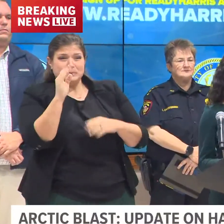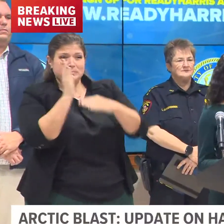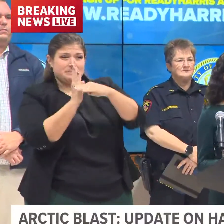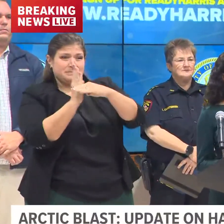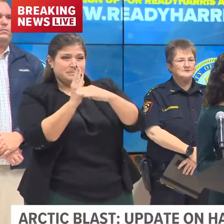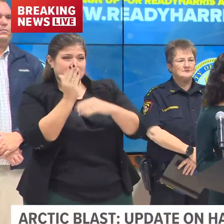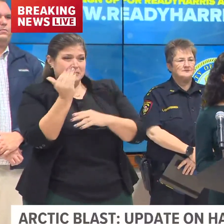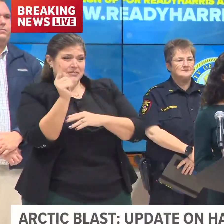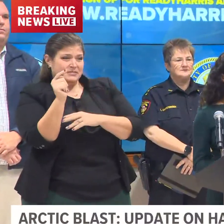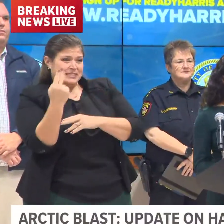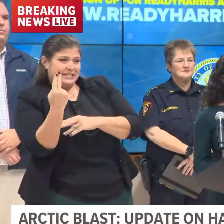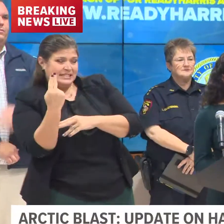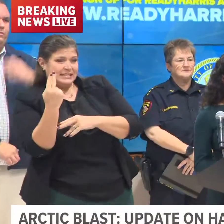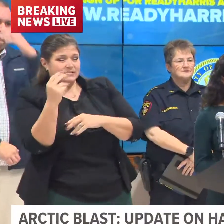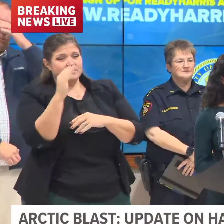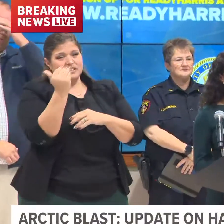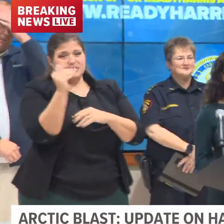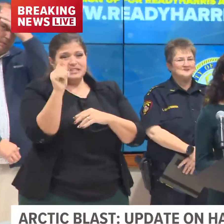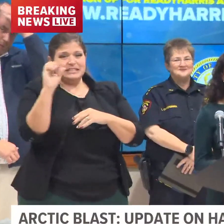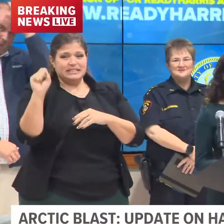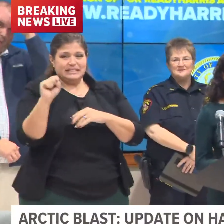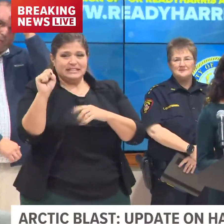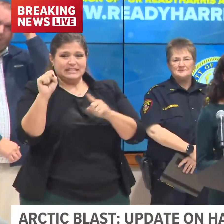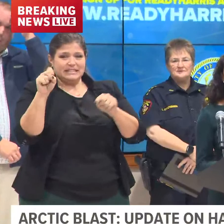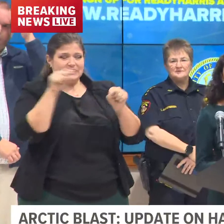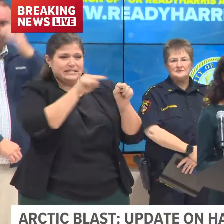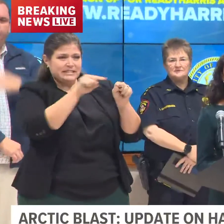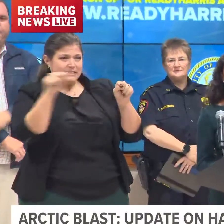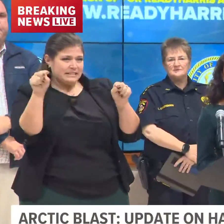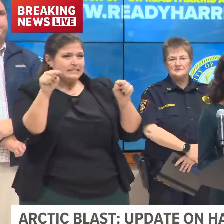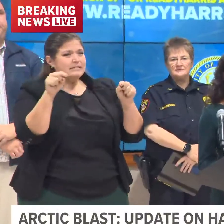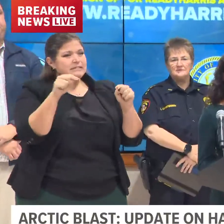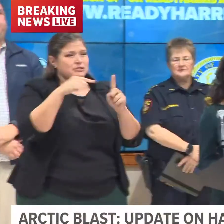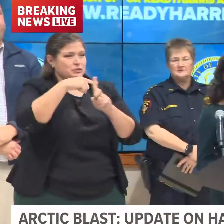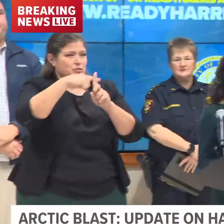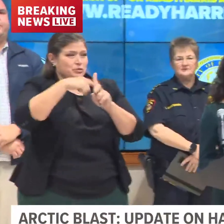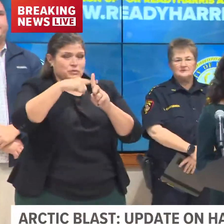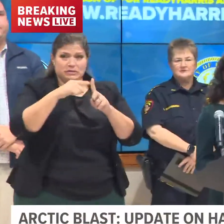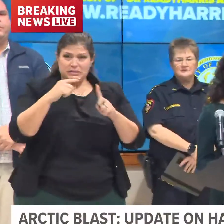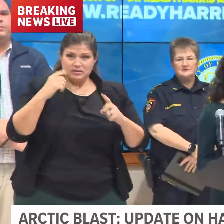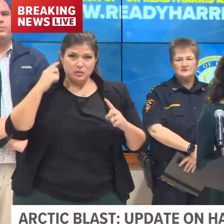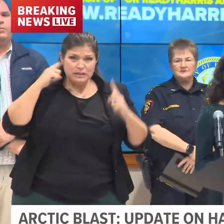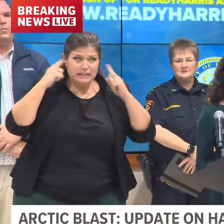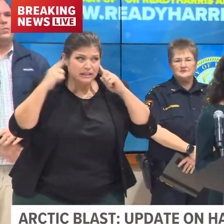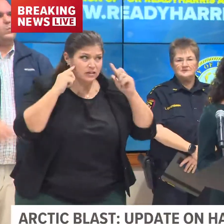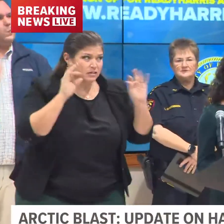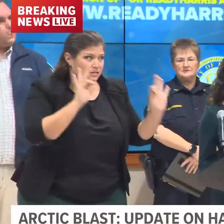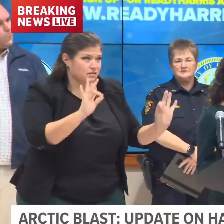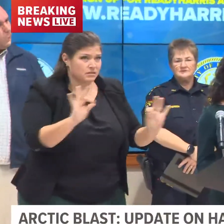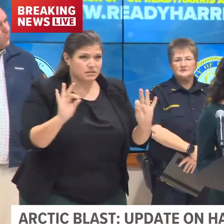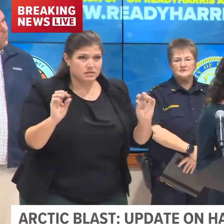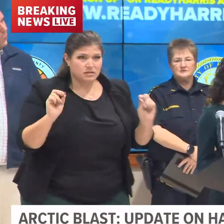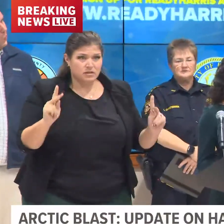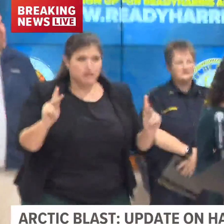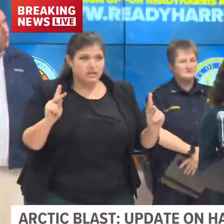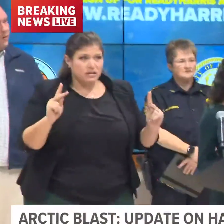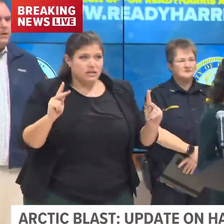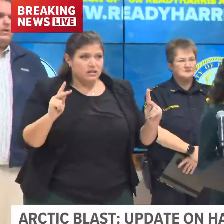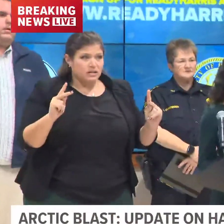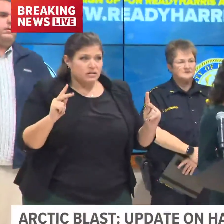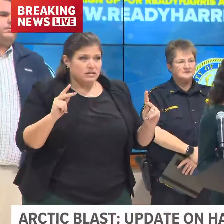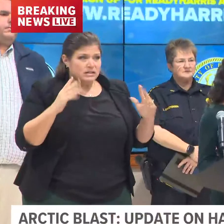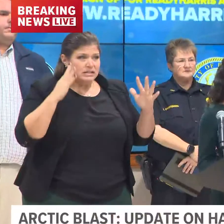Are you guys catching the sound all right? They have some ruffling in it. I don't know if that's Adrian.